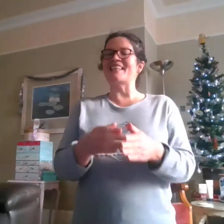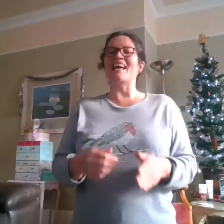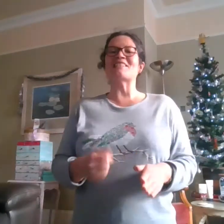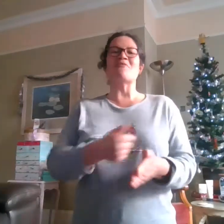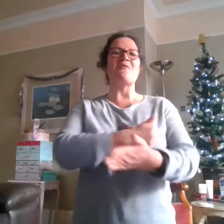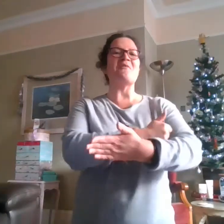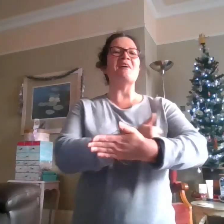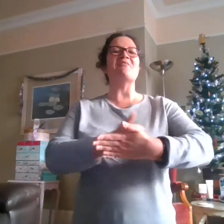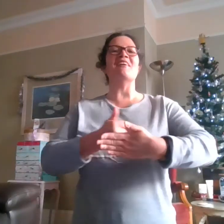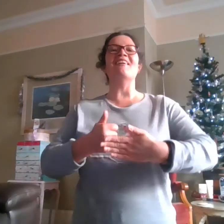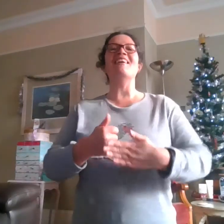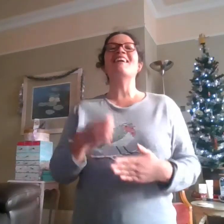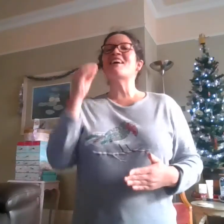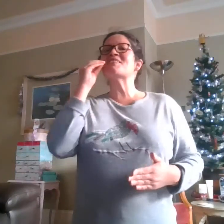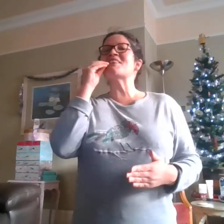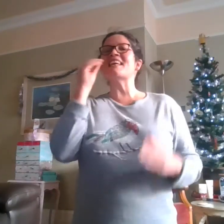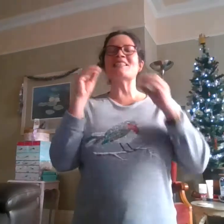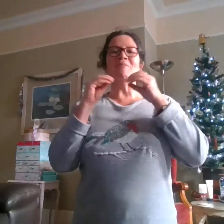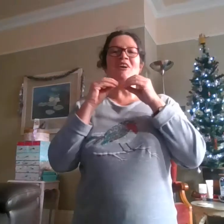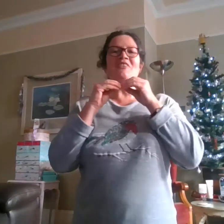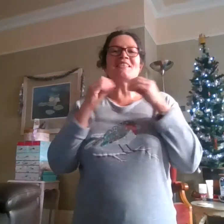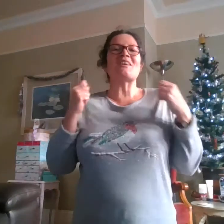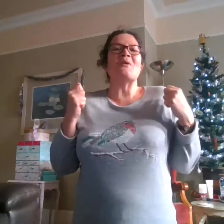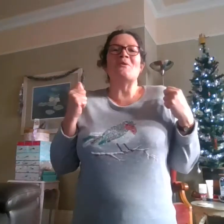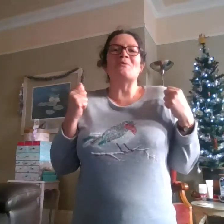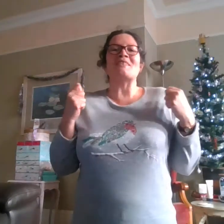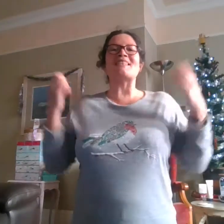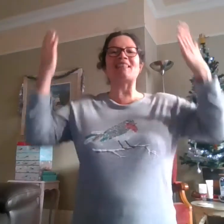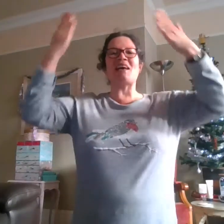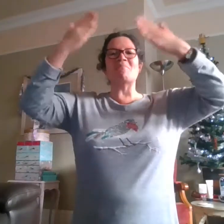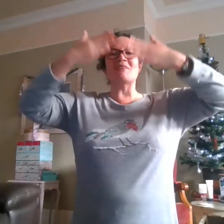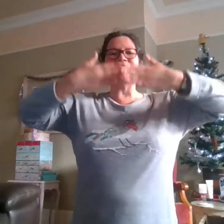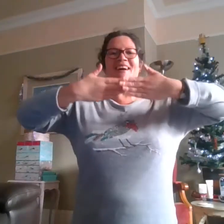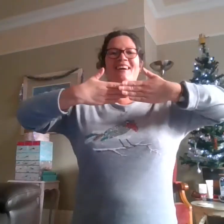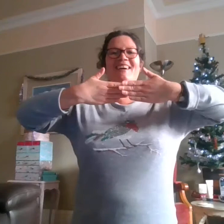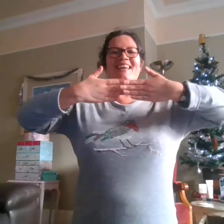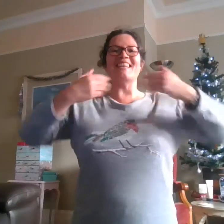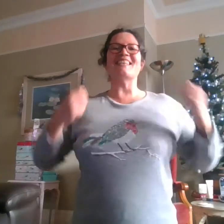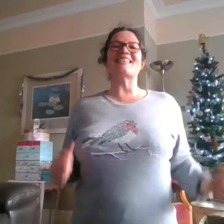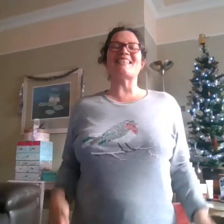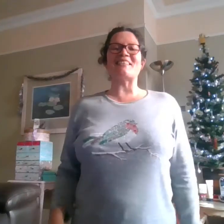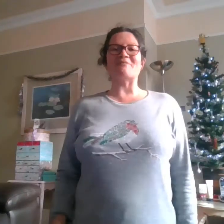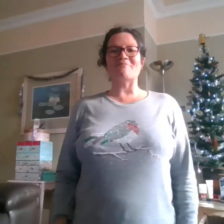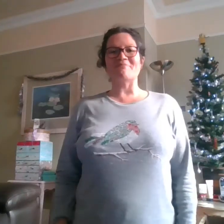last forever, so kiss me on this cold December night.